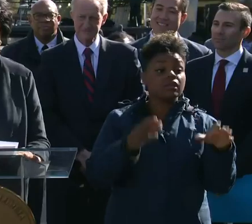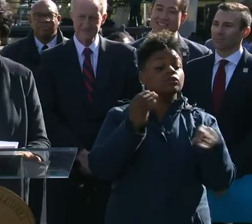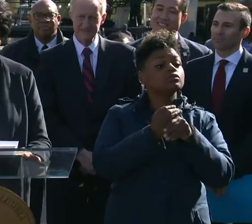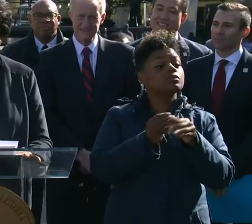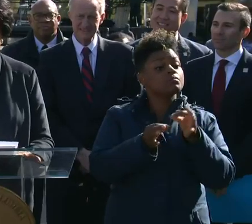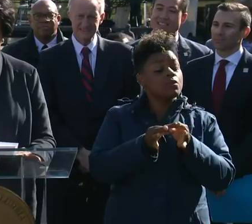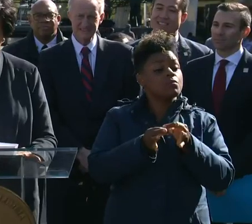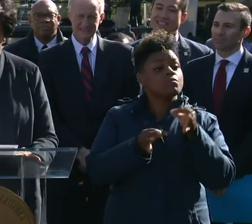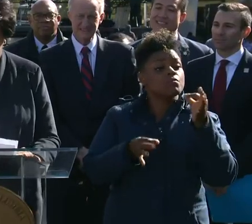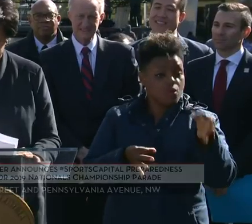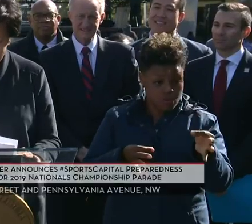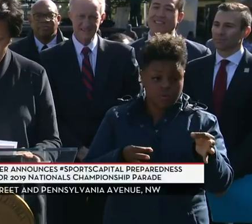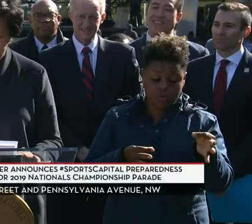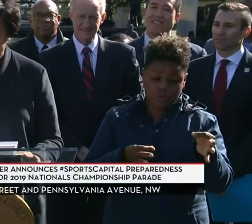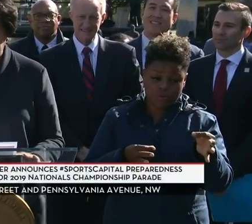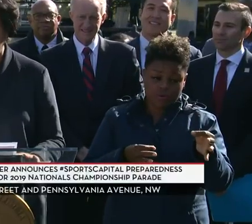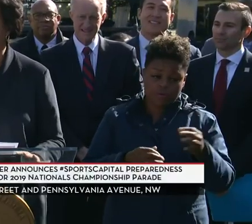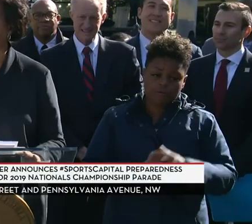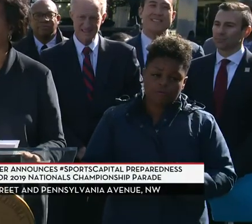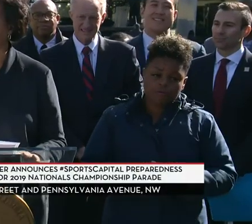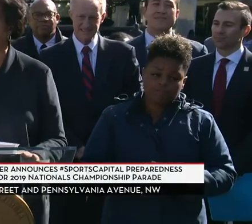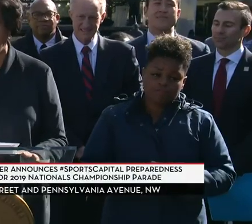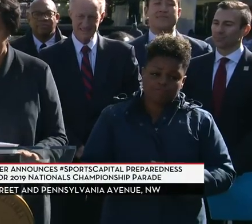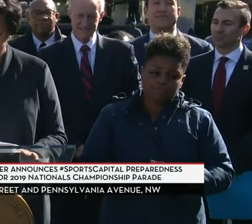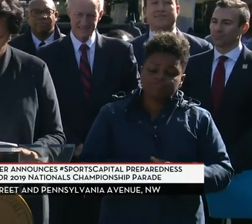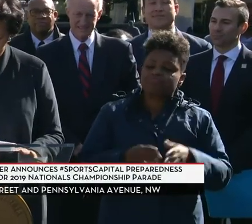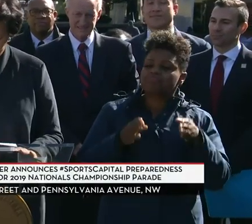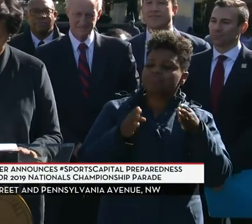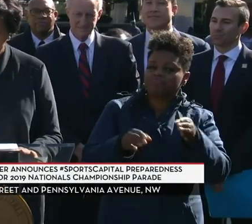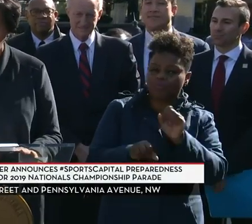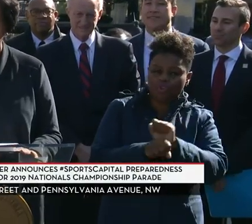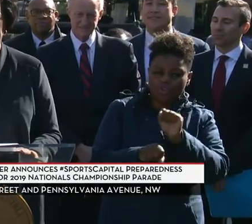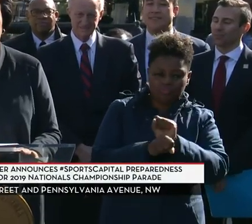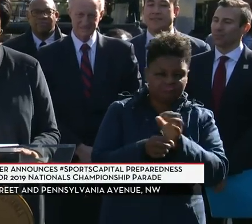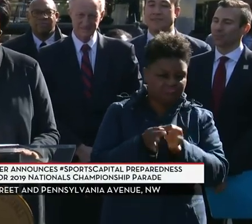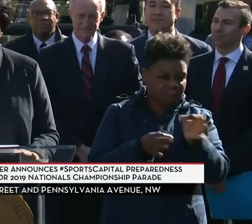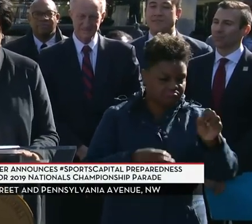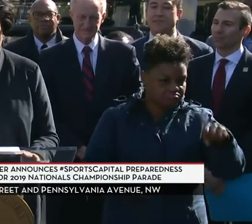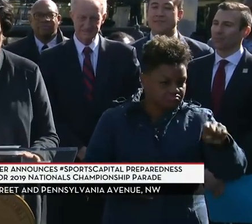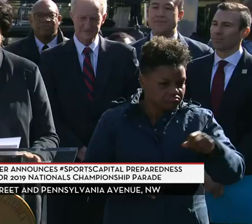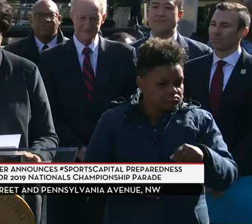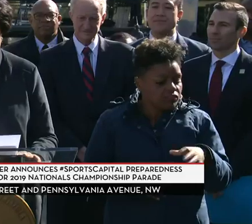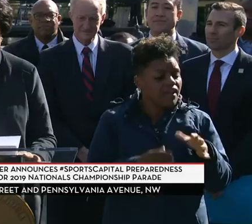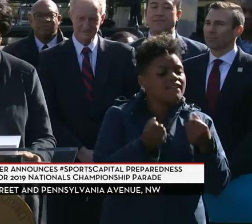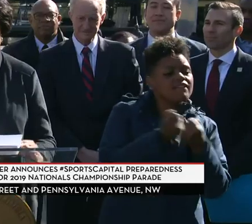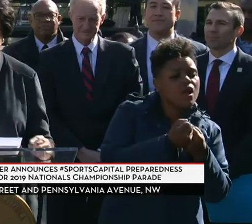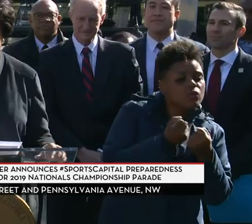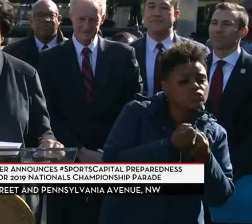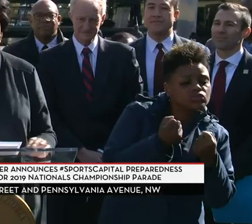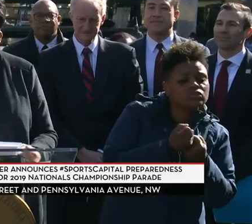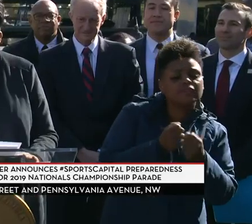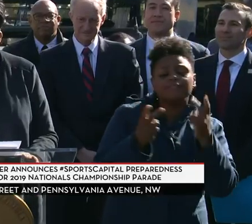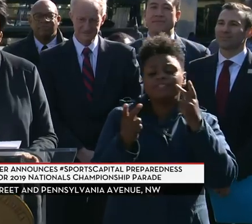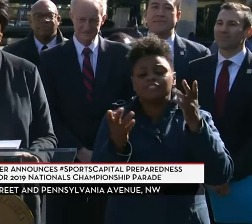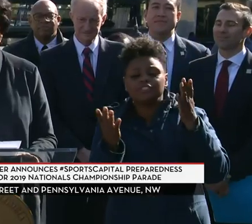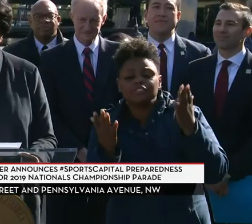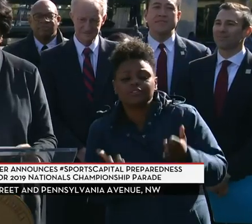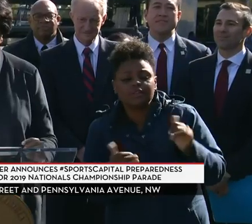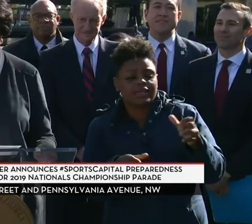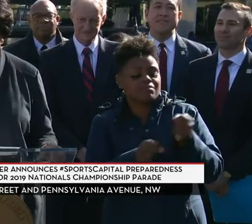previously scheduled track work. Fans and visitors can get more information about the parade by going to